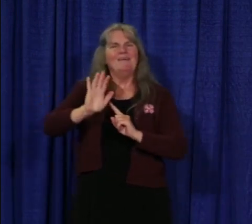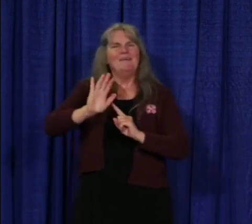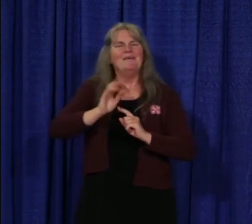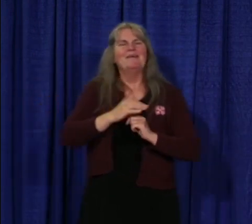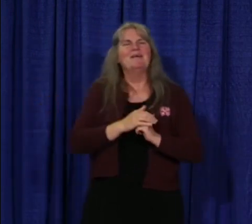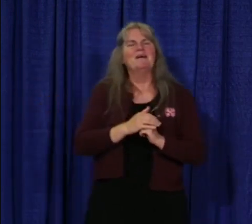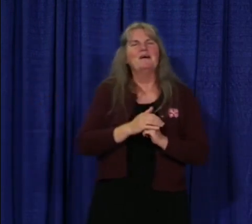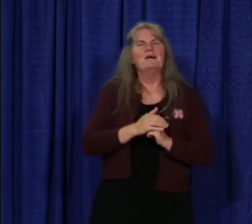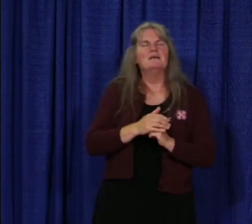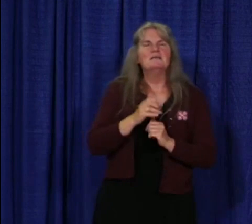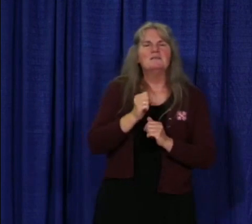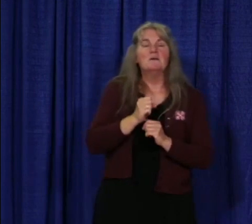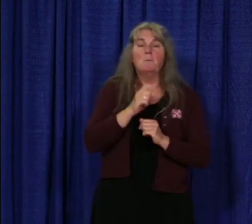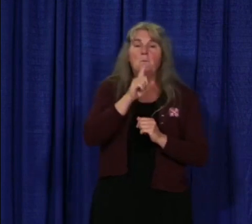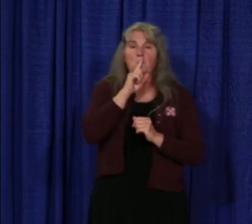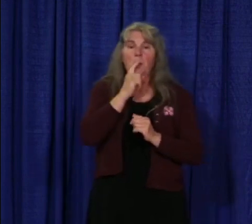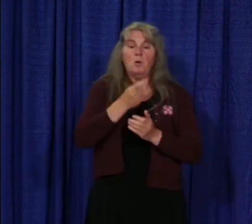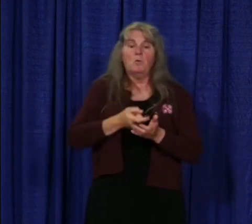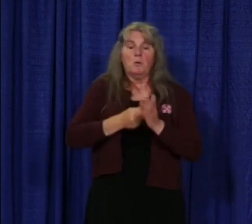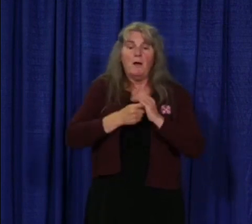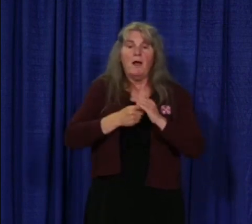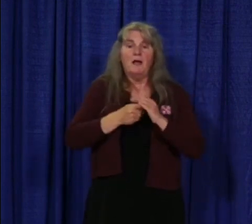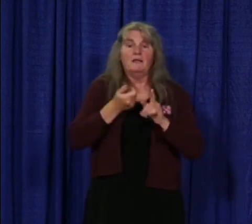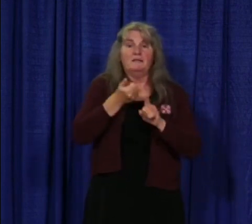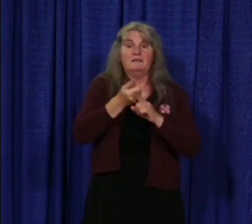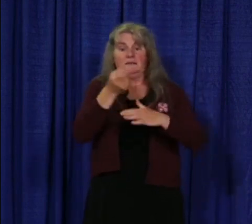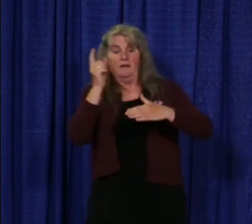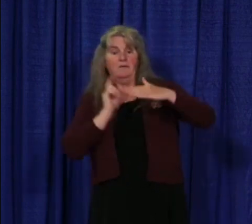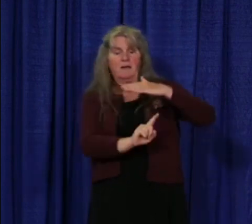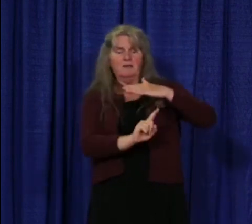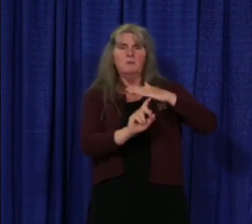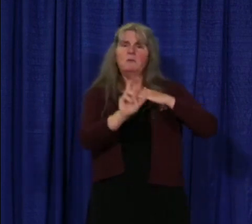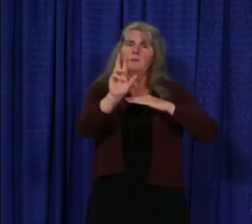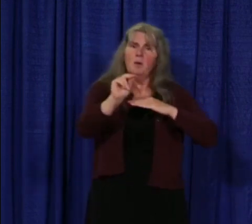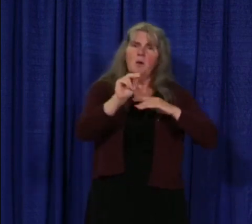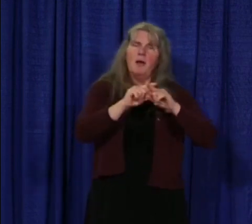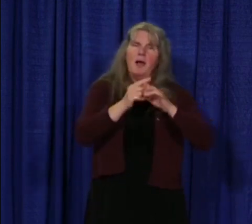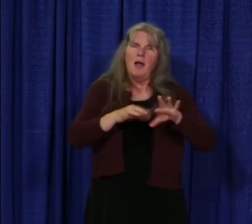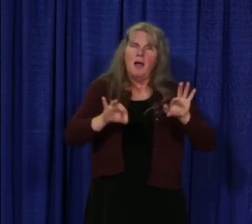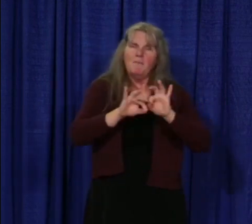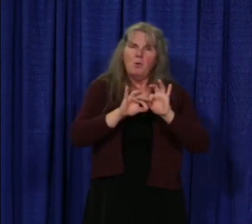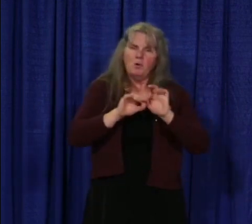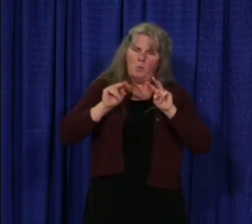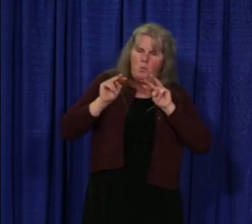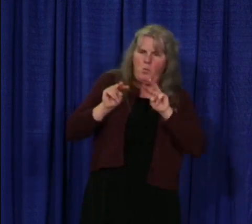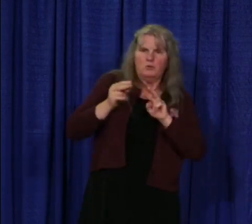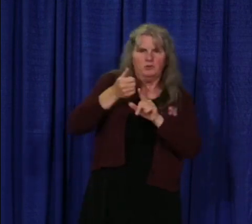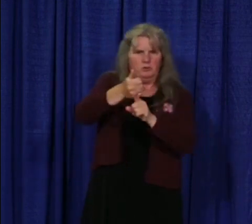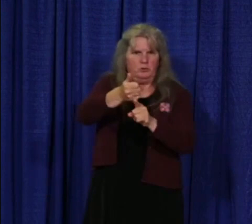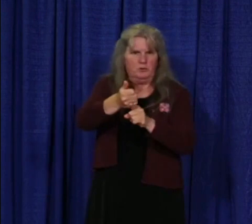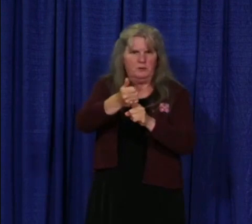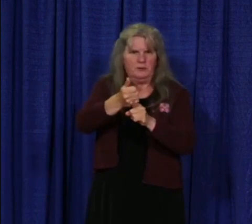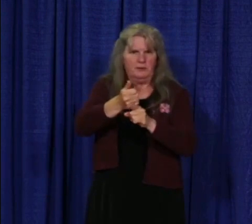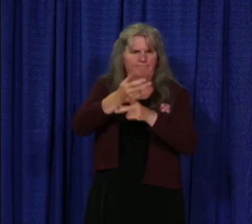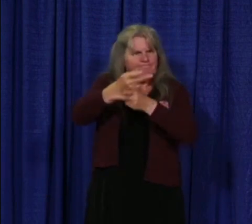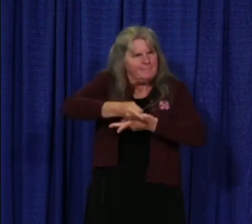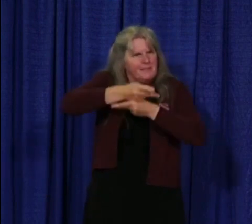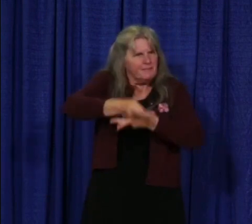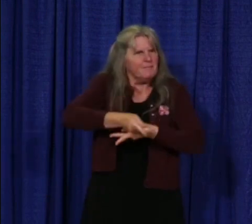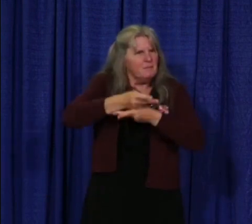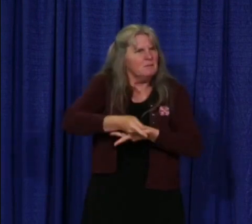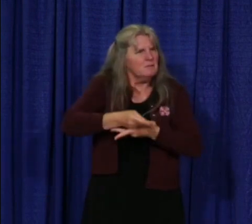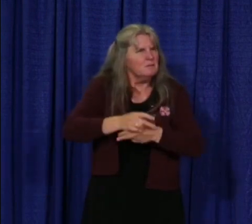mean you have to self-isolate, but it means you need to be very aware of where you're being and just be very prudent.